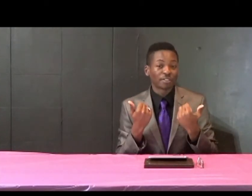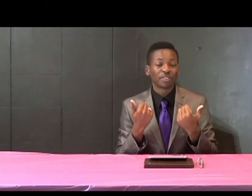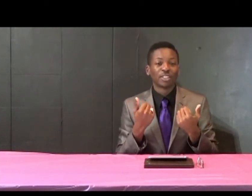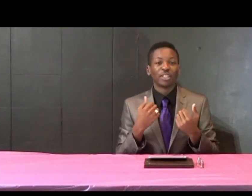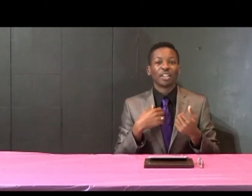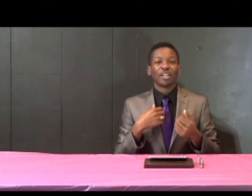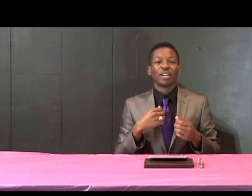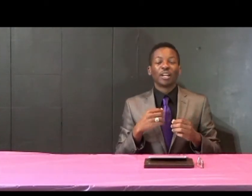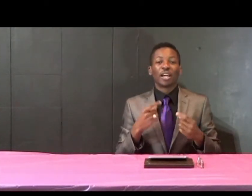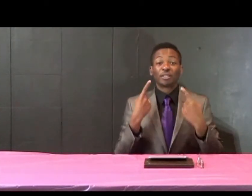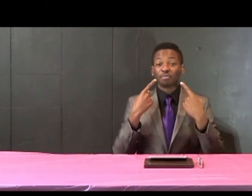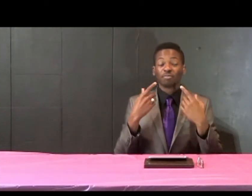people's lives.